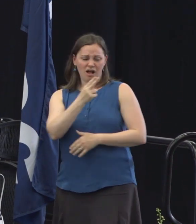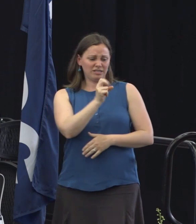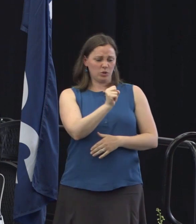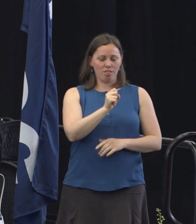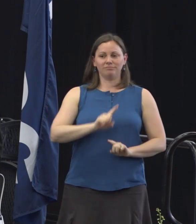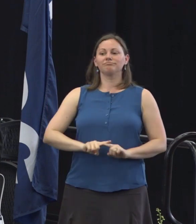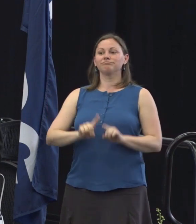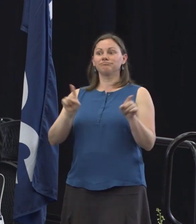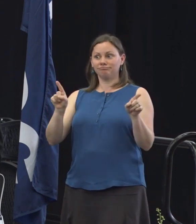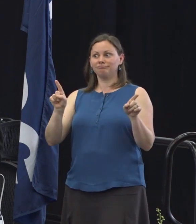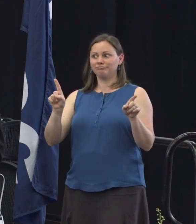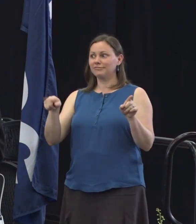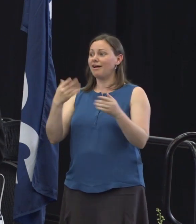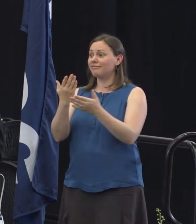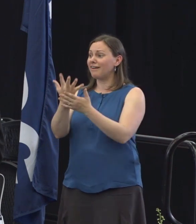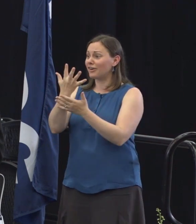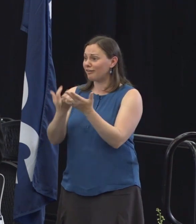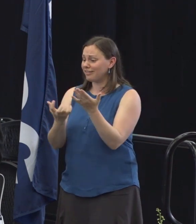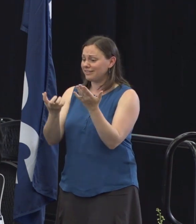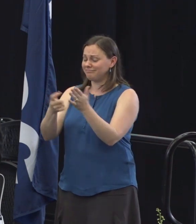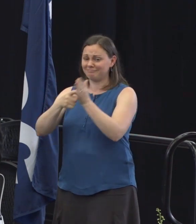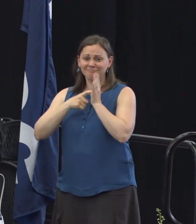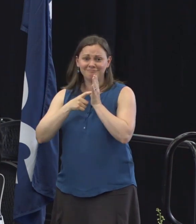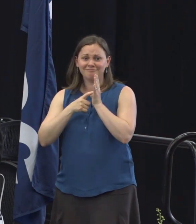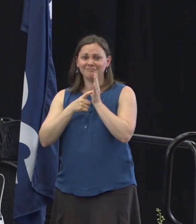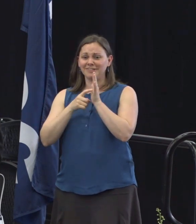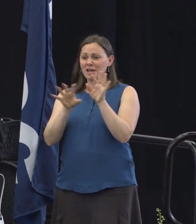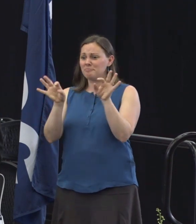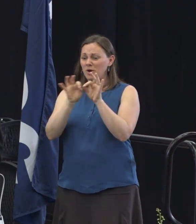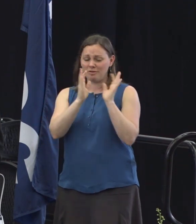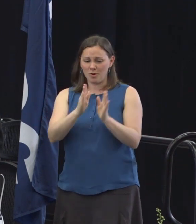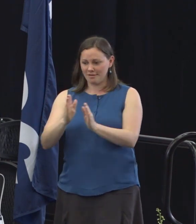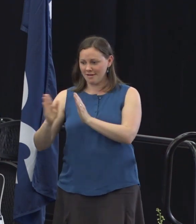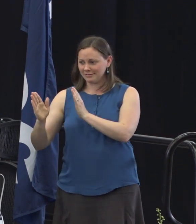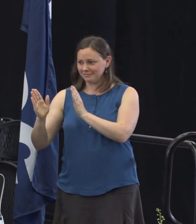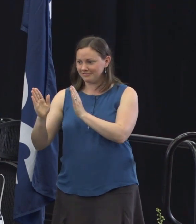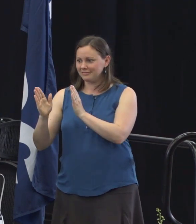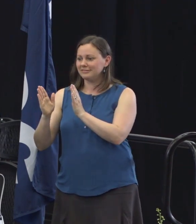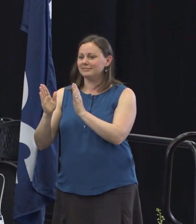to classes early, being extremely organized,